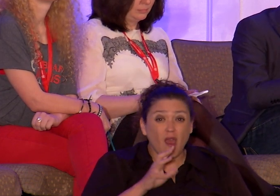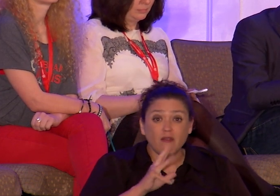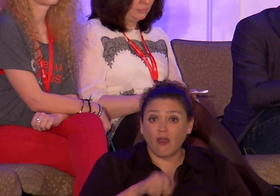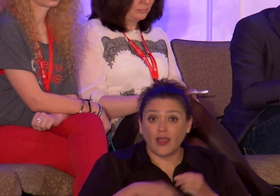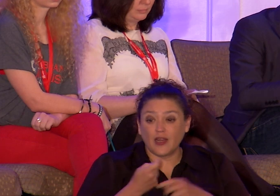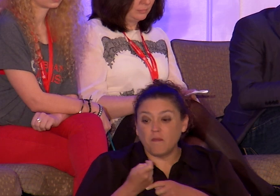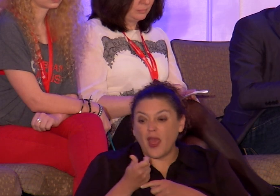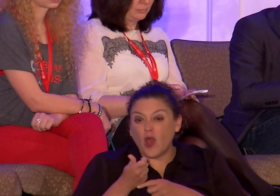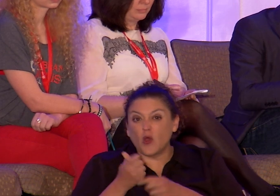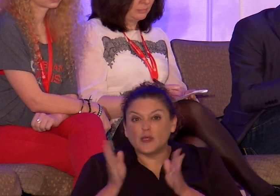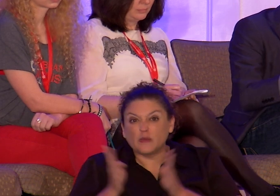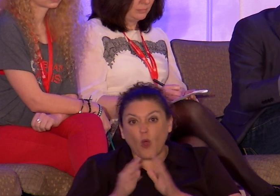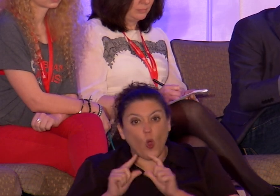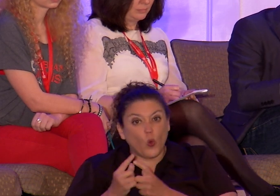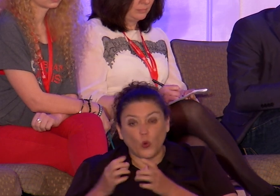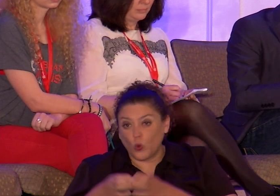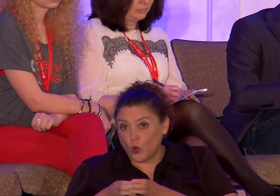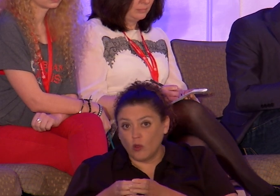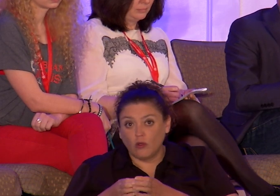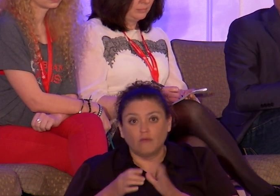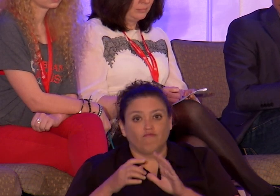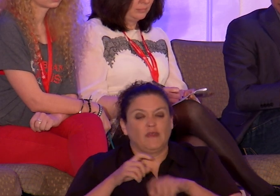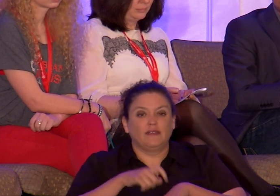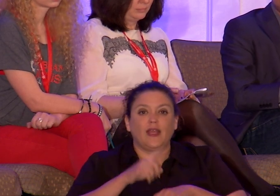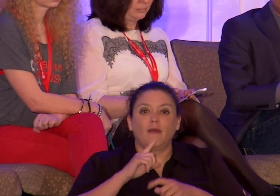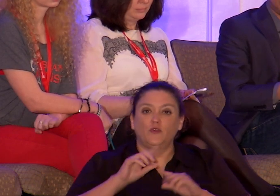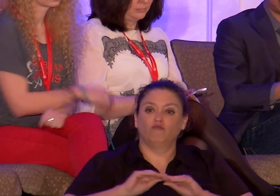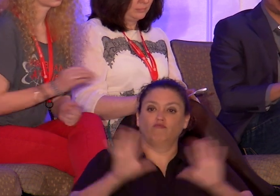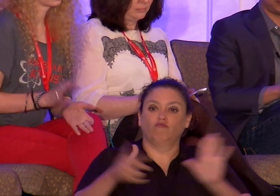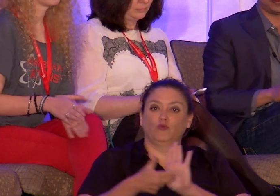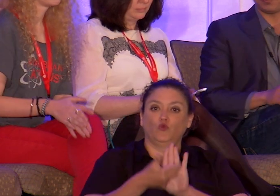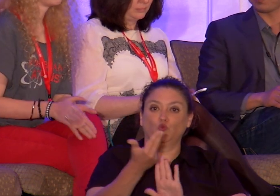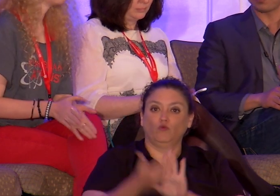And it's time to call a spade a spade.